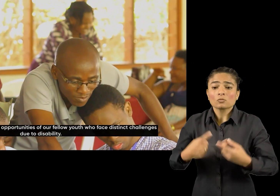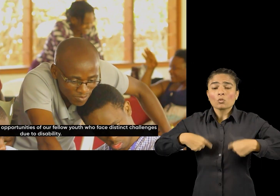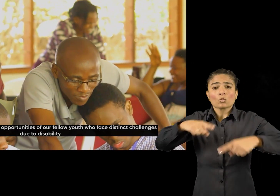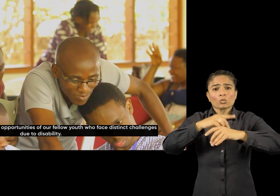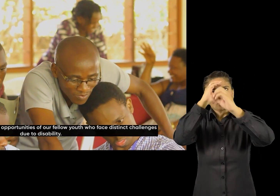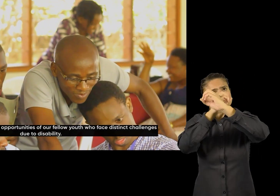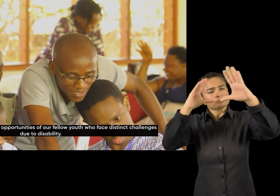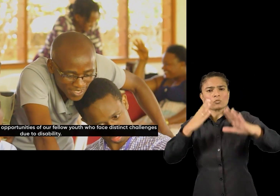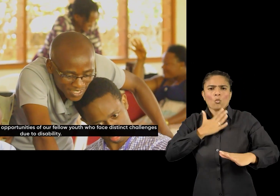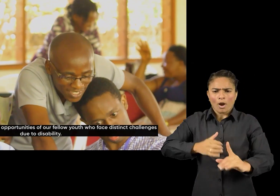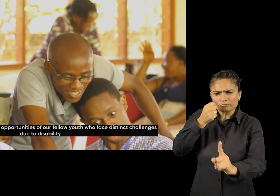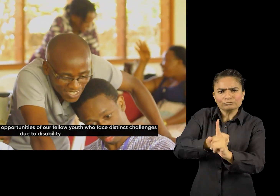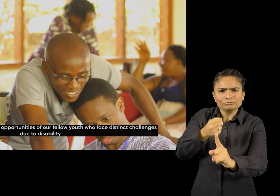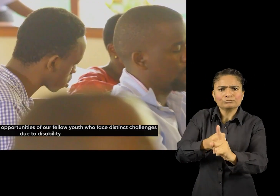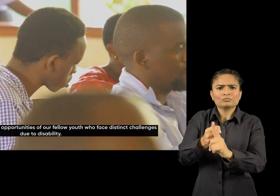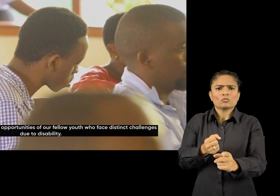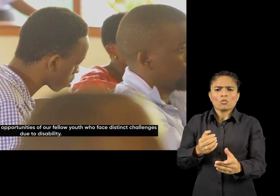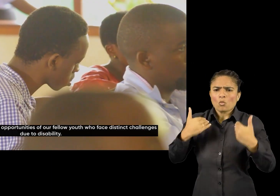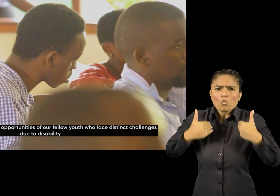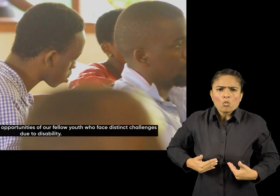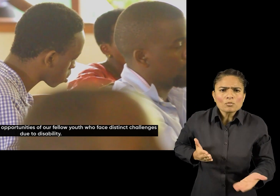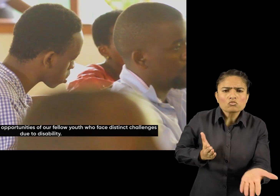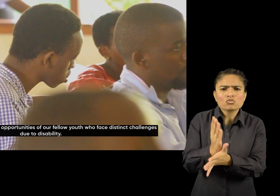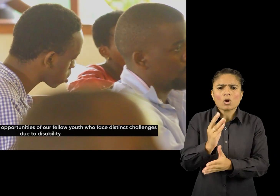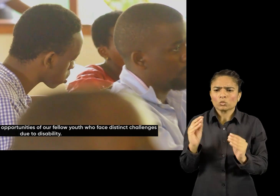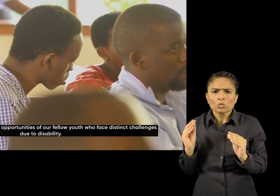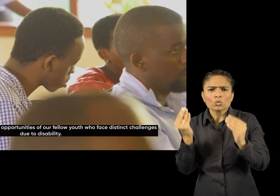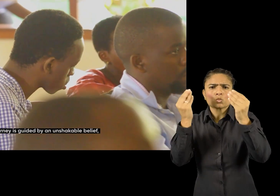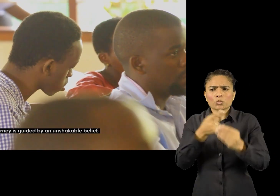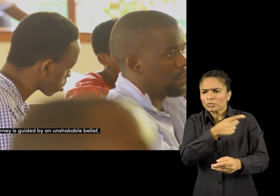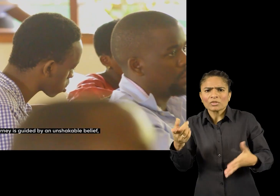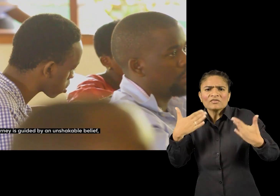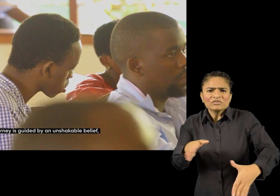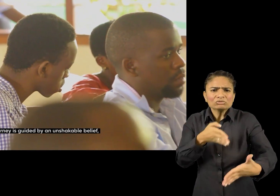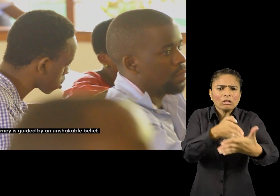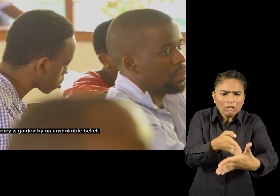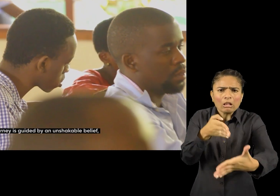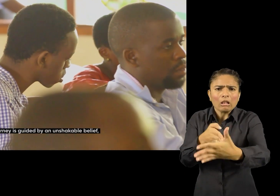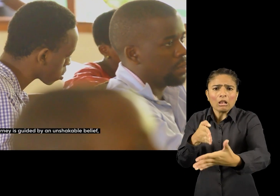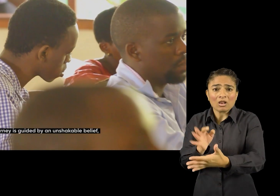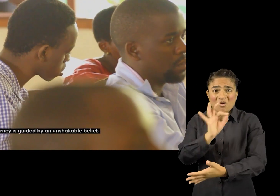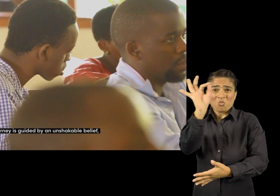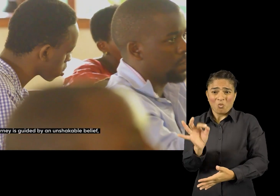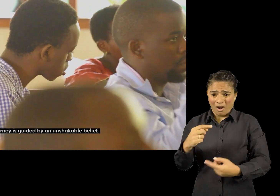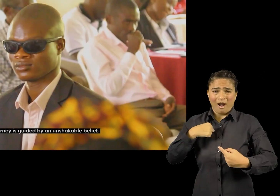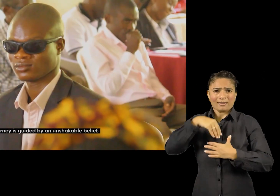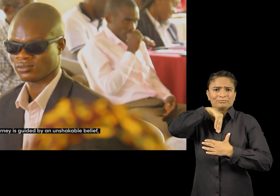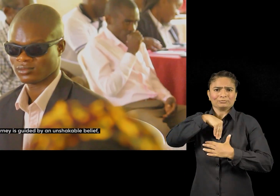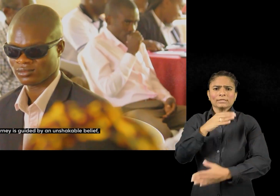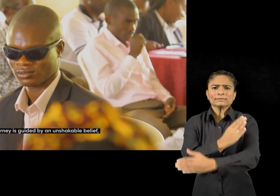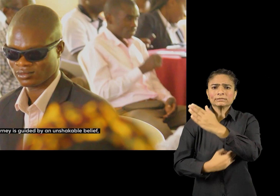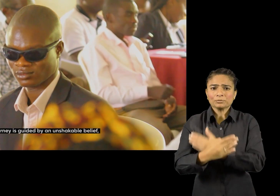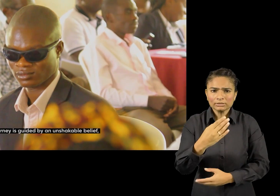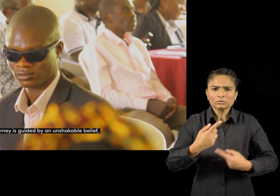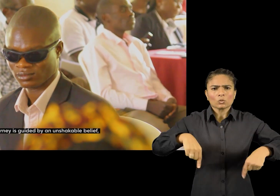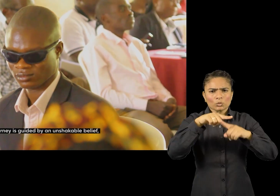and opportunities of our fellow youth who face distinct challenges due to disability. Our journey is guided by